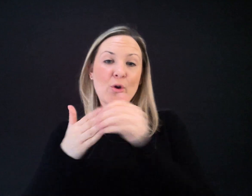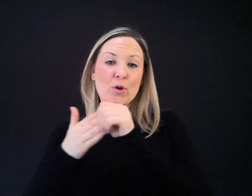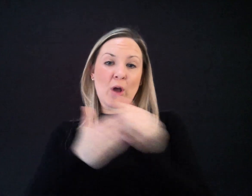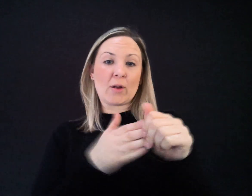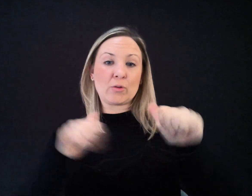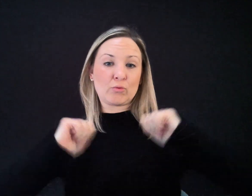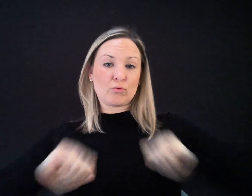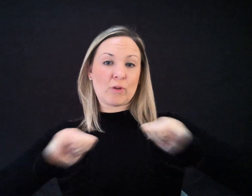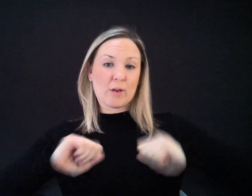course.